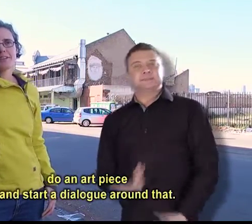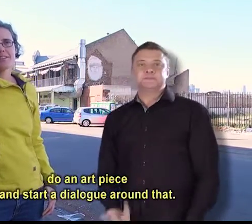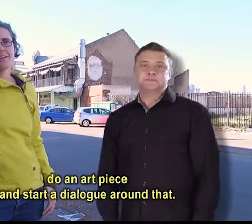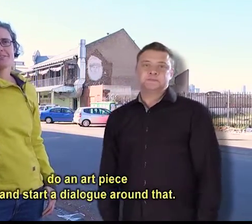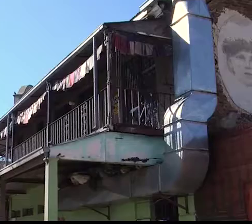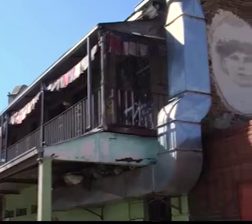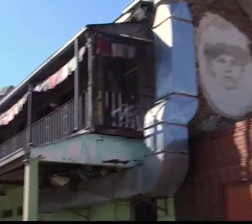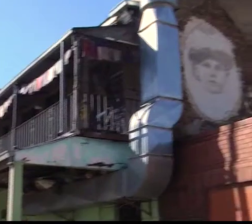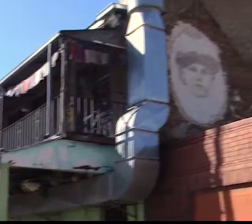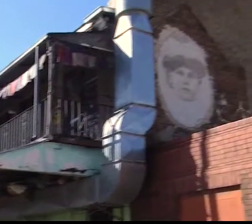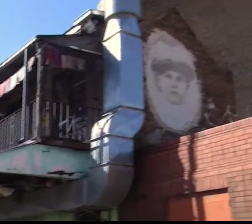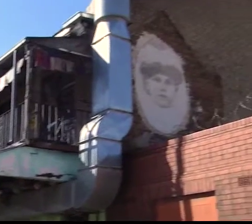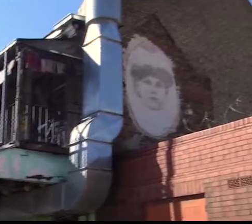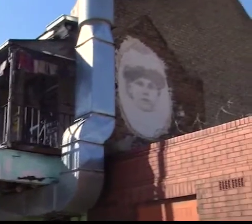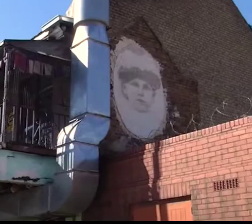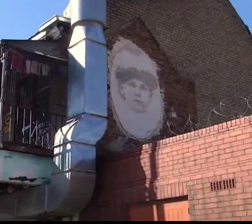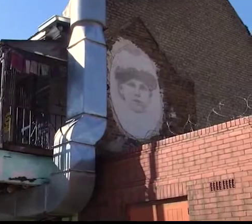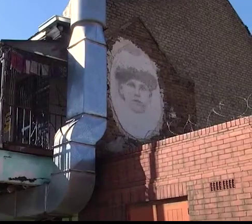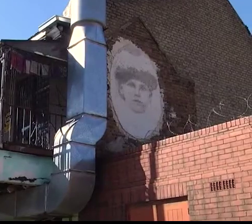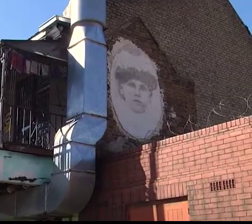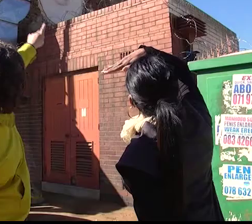vorm van daar af.